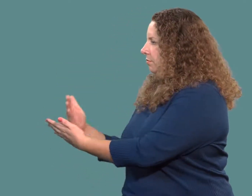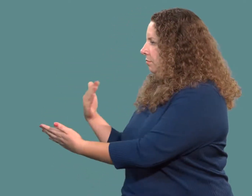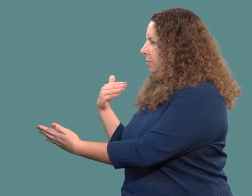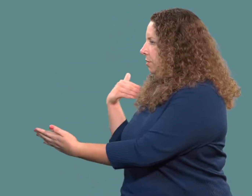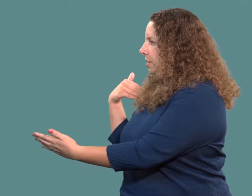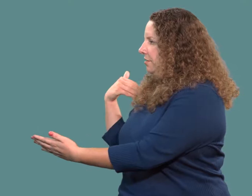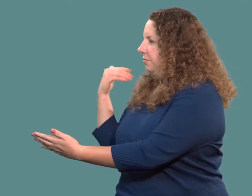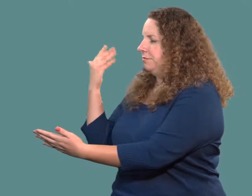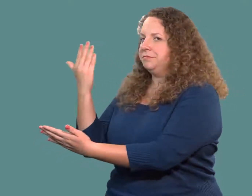Arrive.